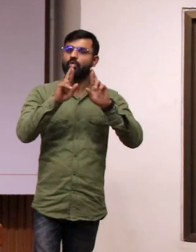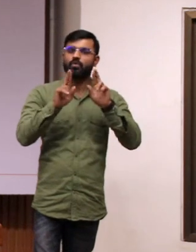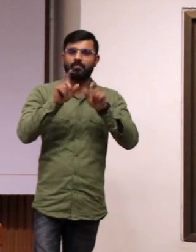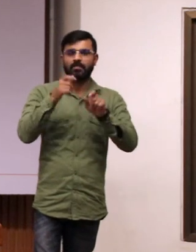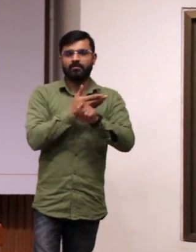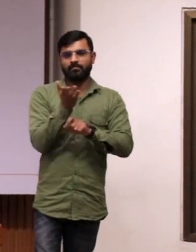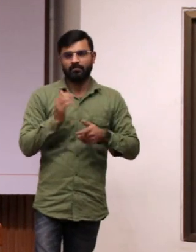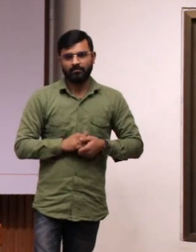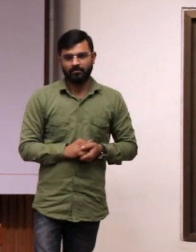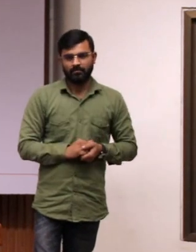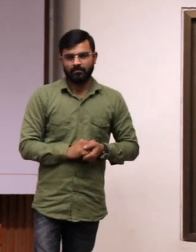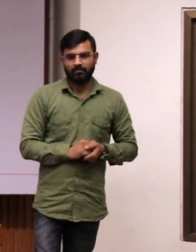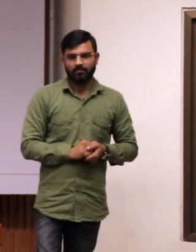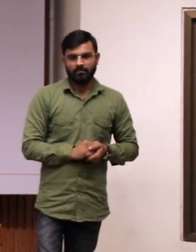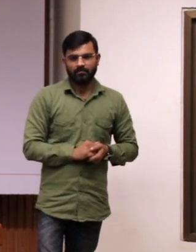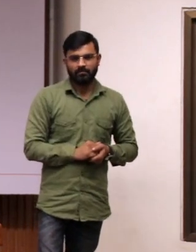have.